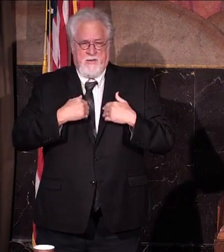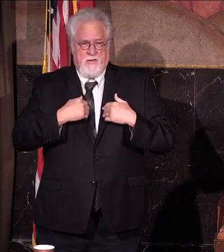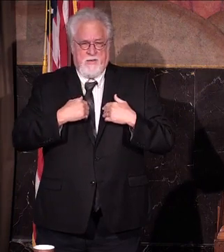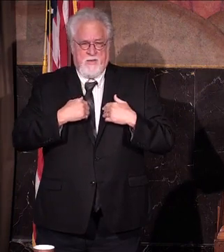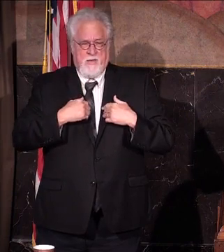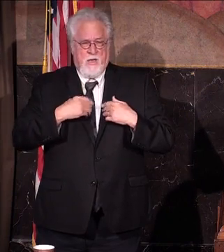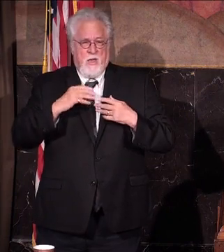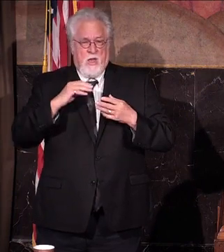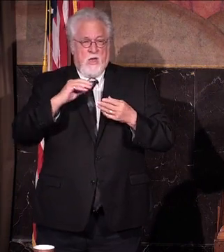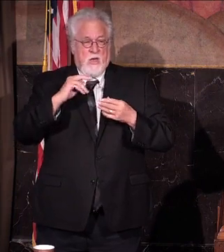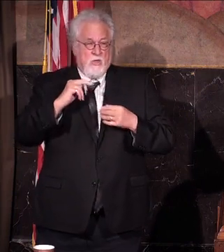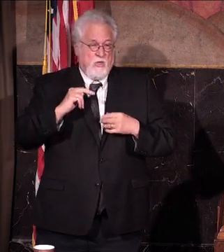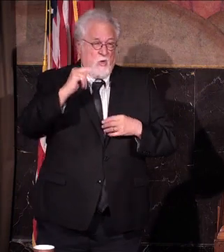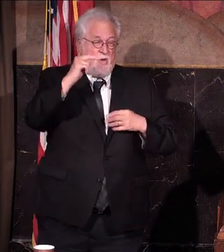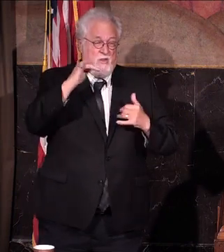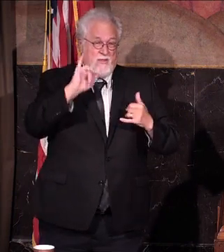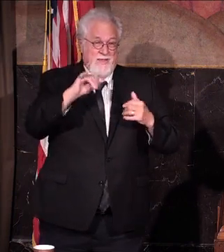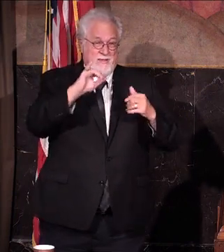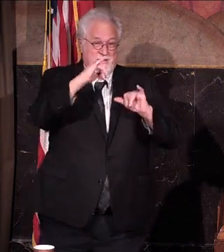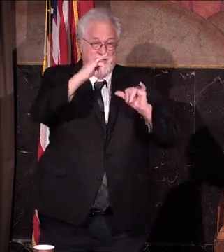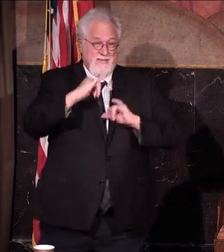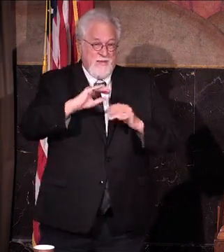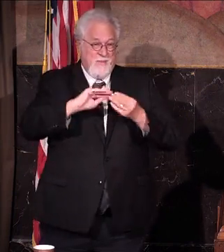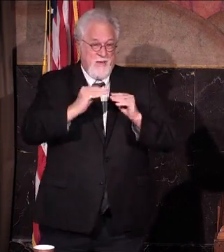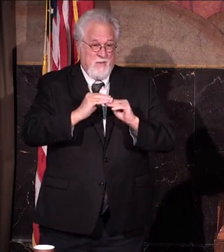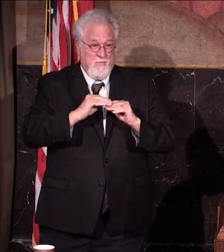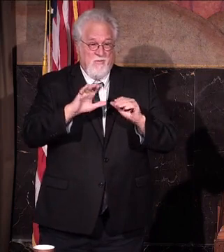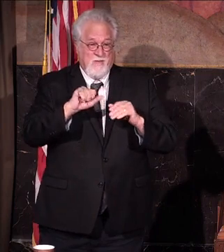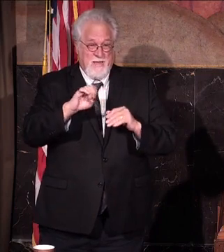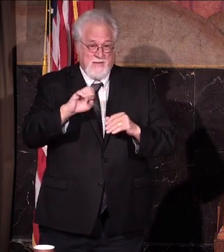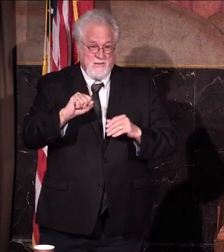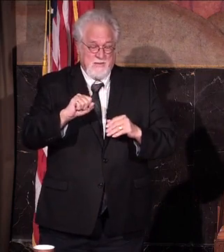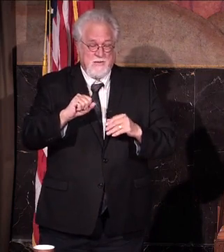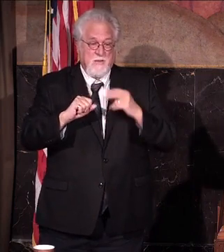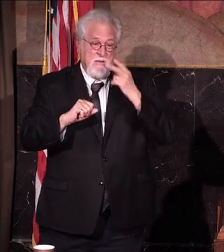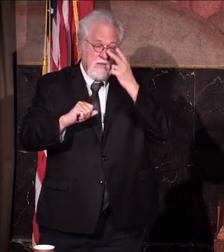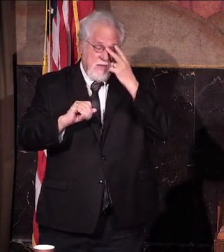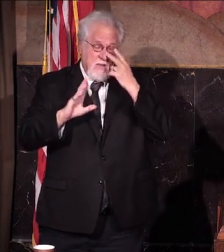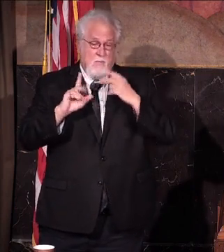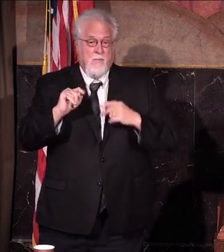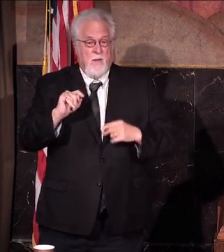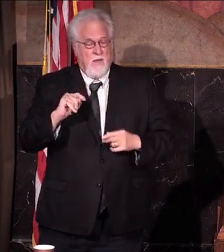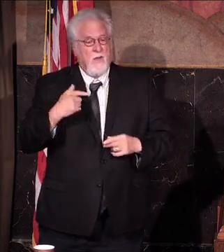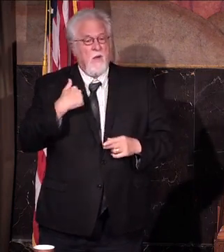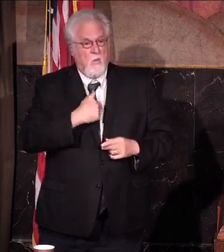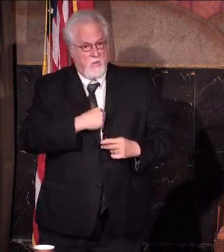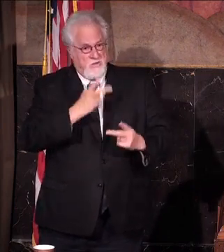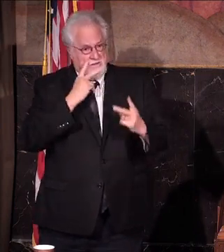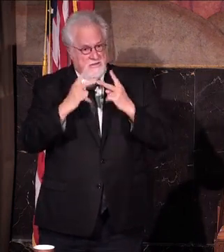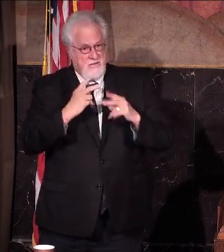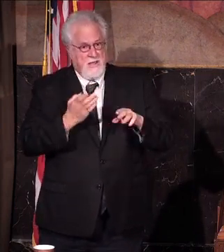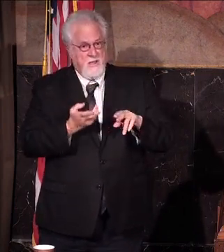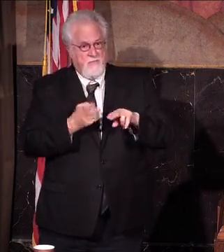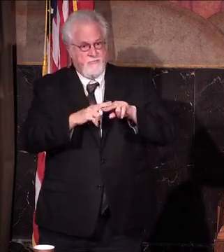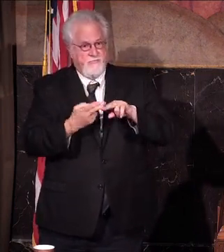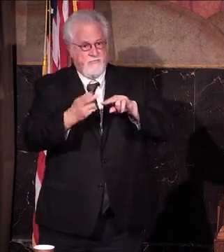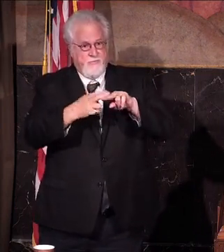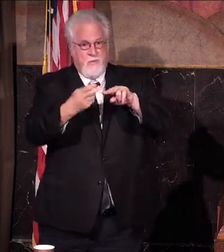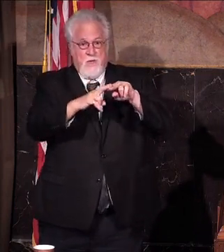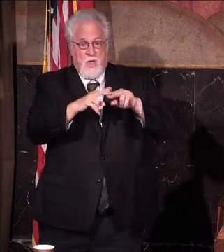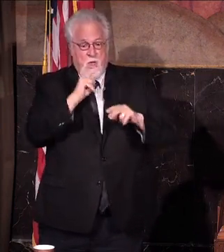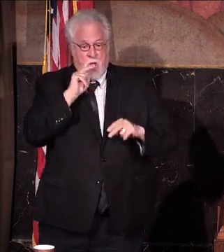the north as they've had in other parts of our great state, but we are seeing a rise. If